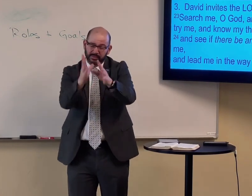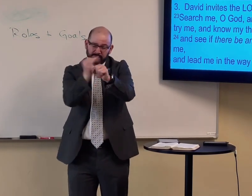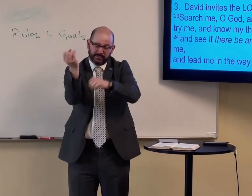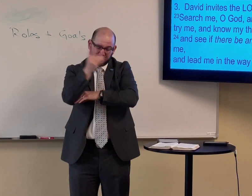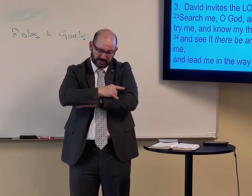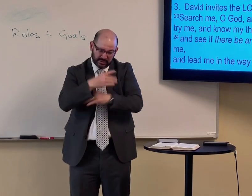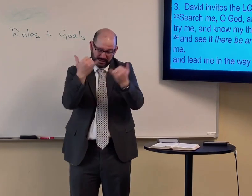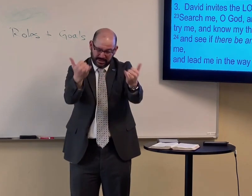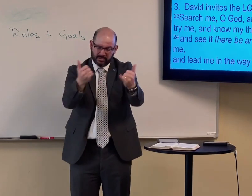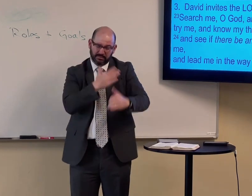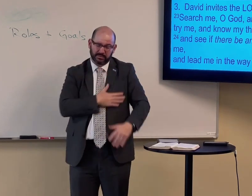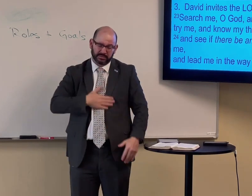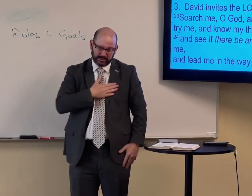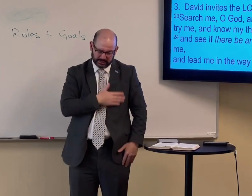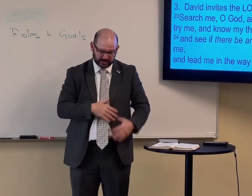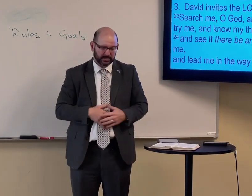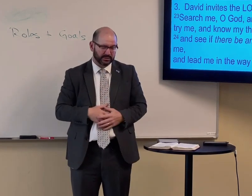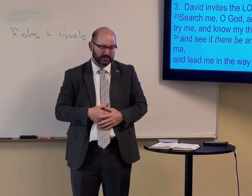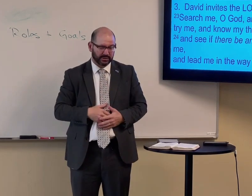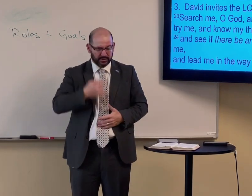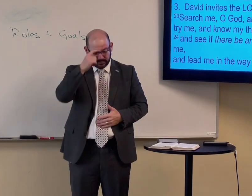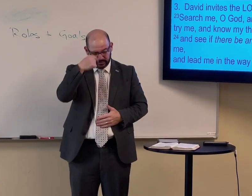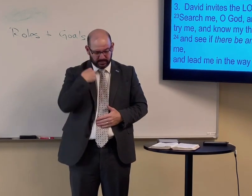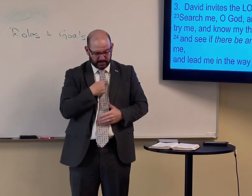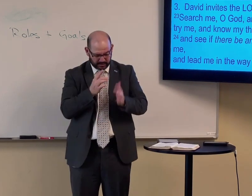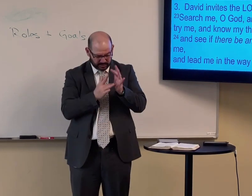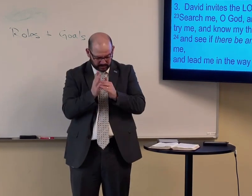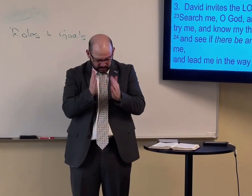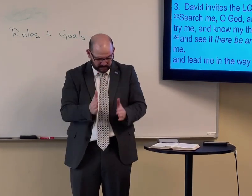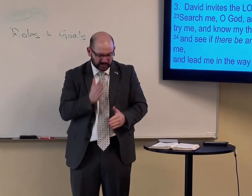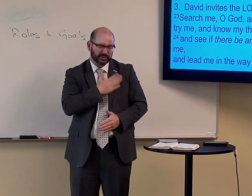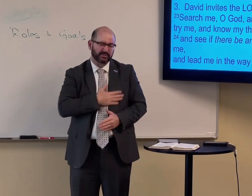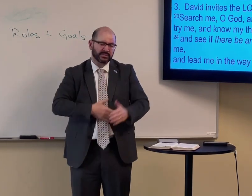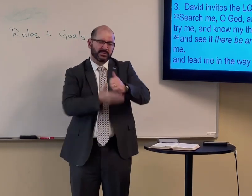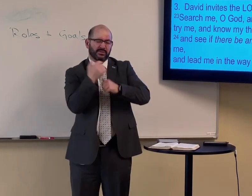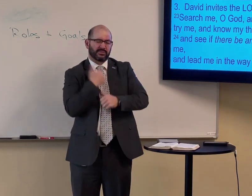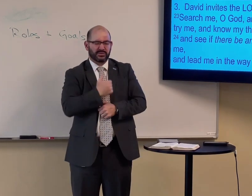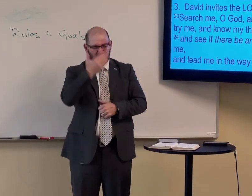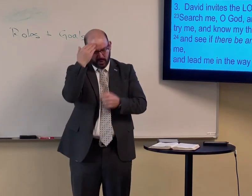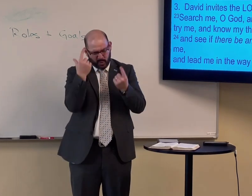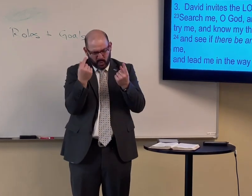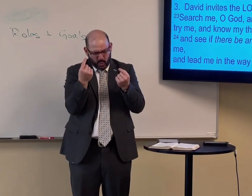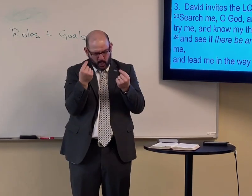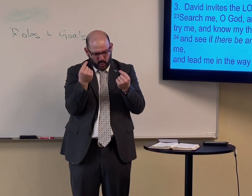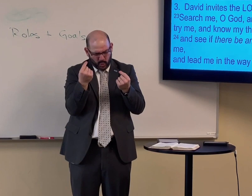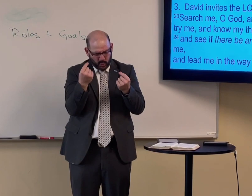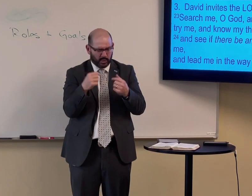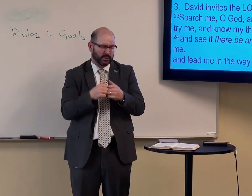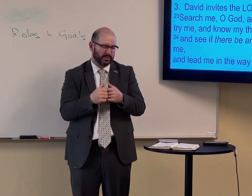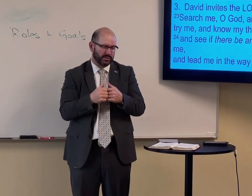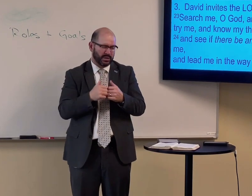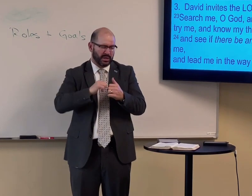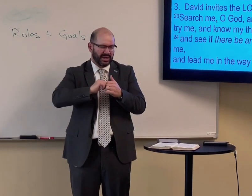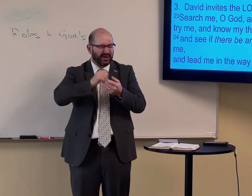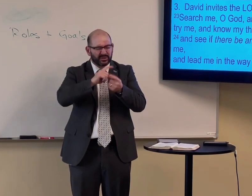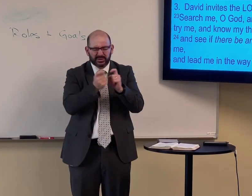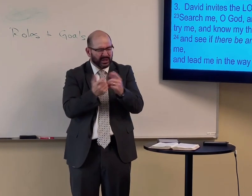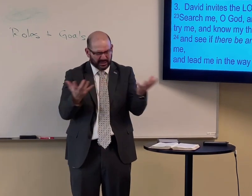hearts. Help them to become saved right now. For the Christians, help us to know what to do,